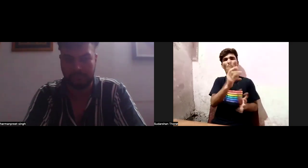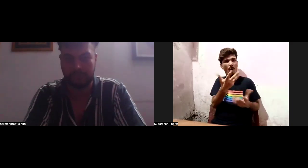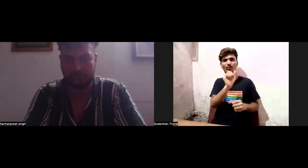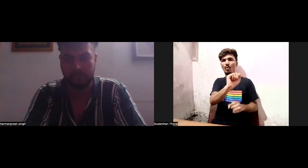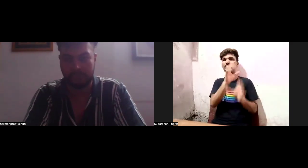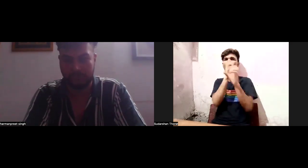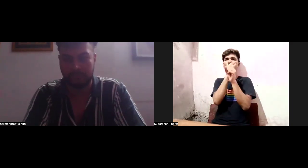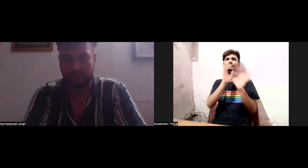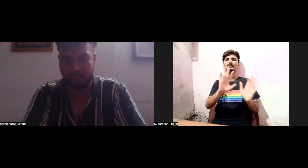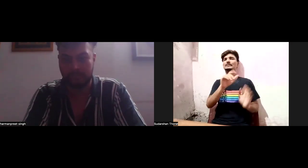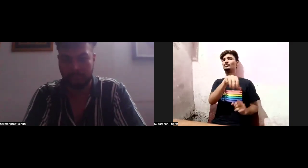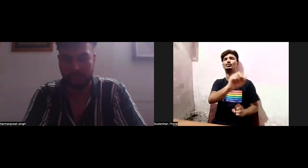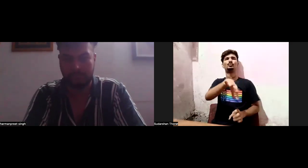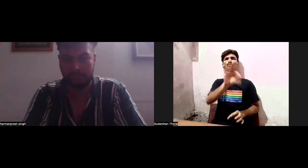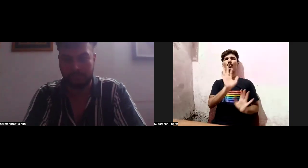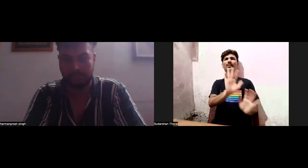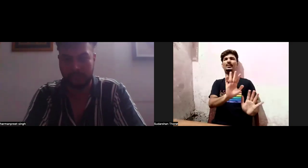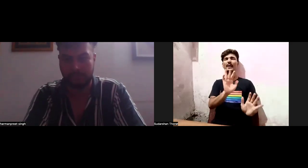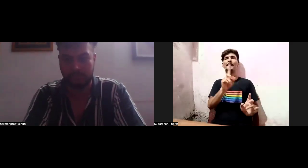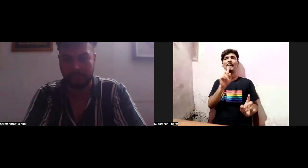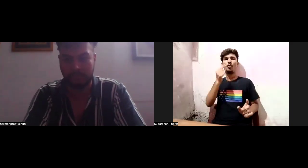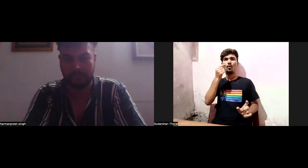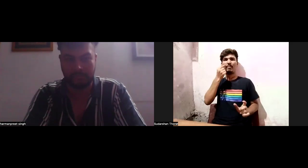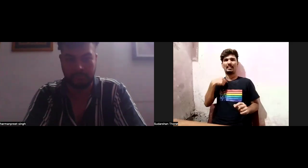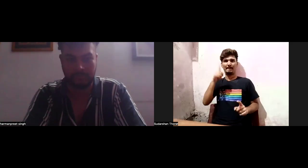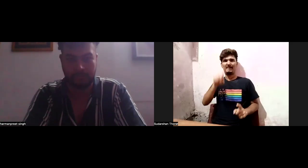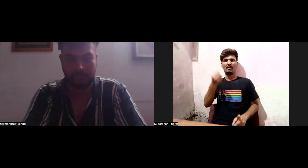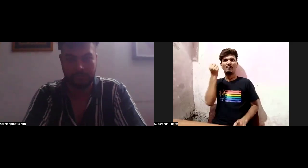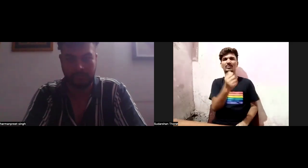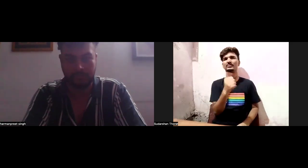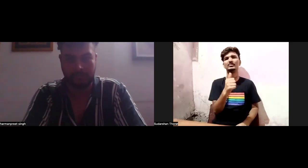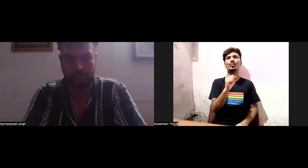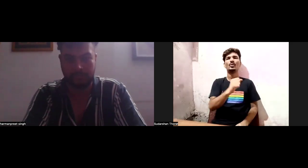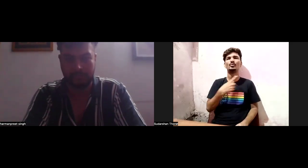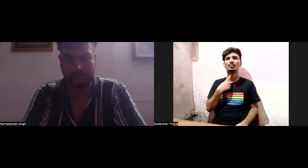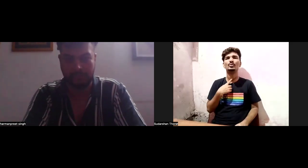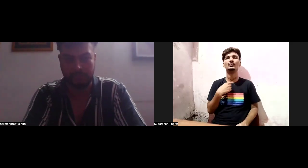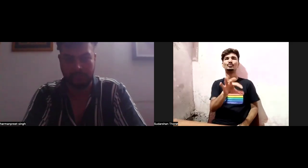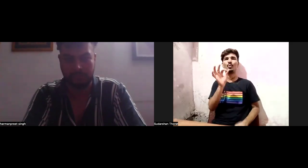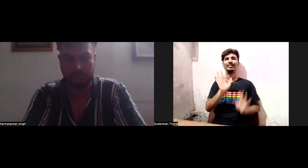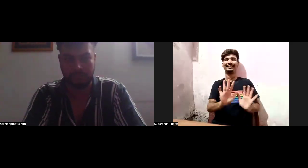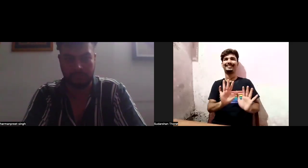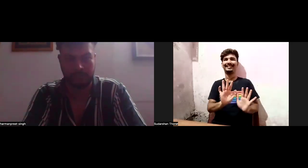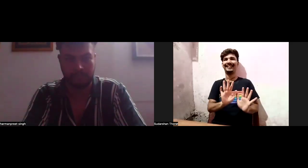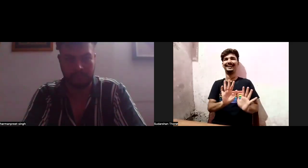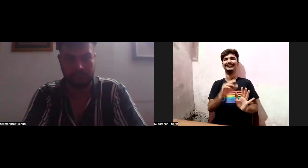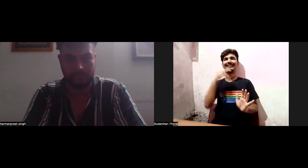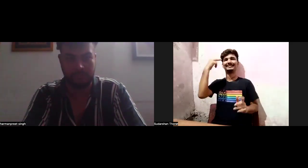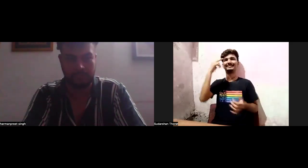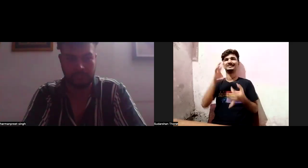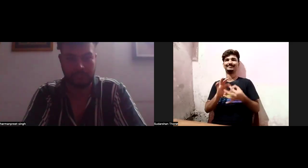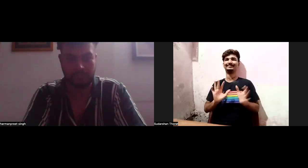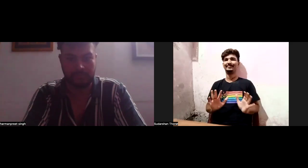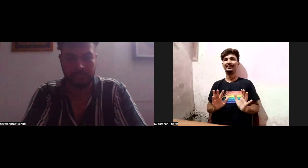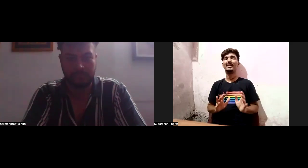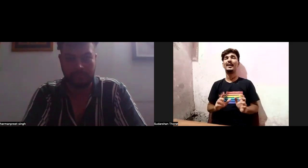a psychological thing, right? Sometimes people want to hide their own identity, but sometimes we can't force them, correct? It's their